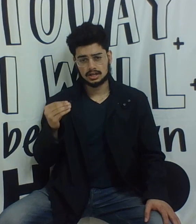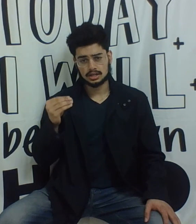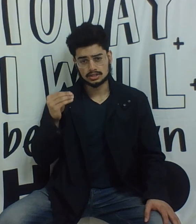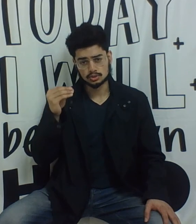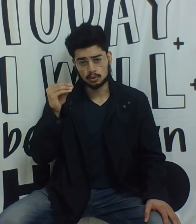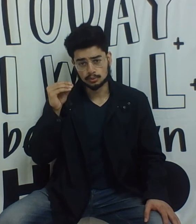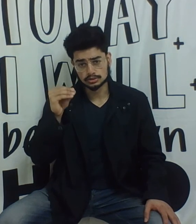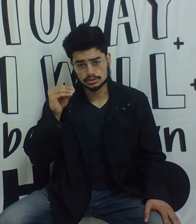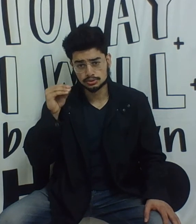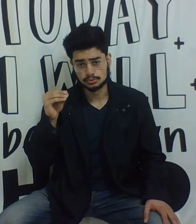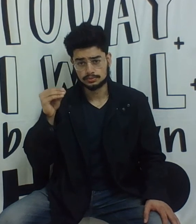And so what will this do?